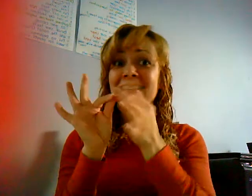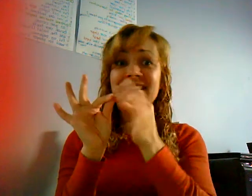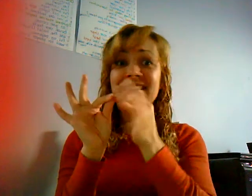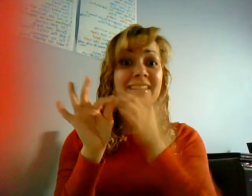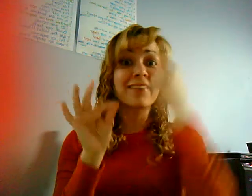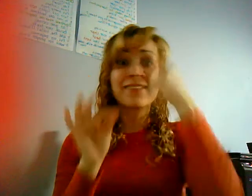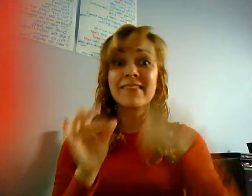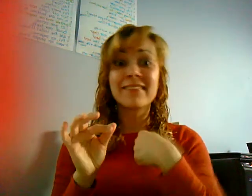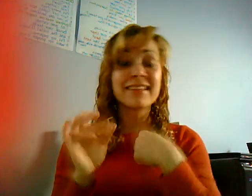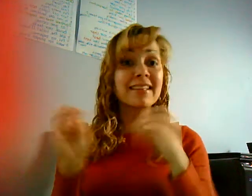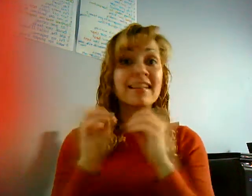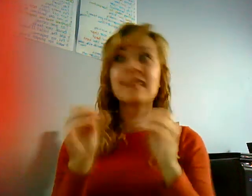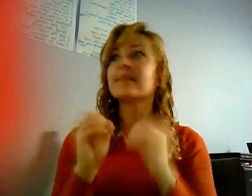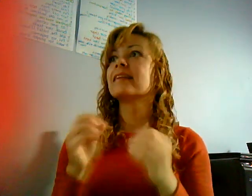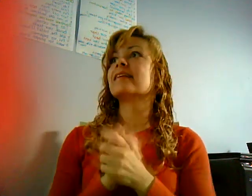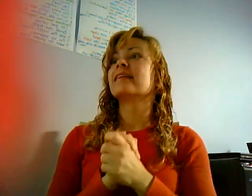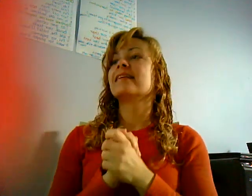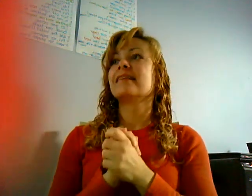one to interpret for me.